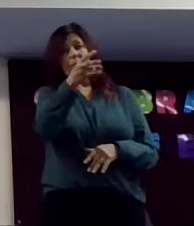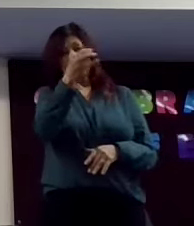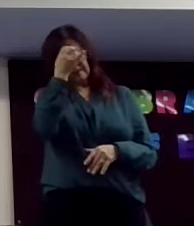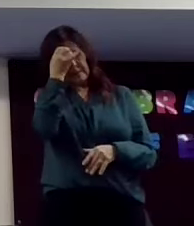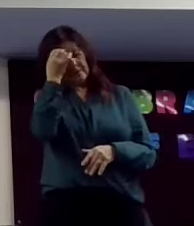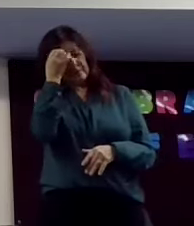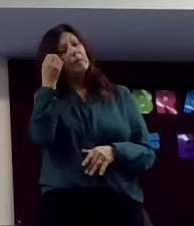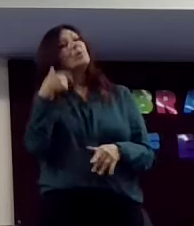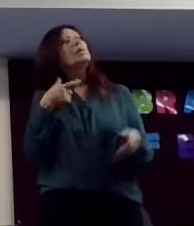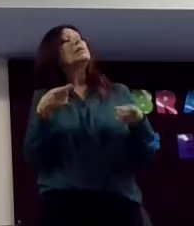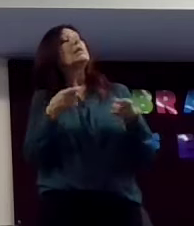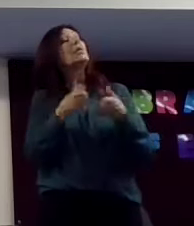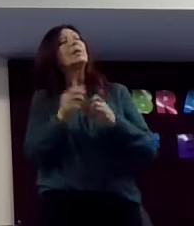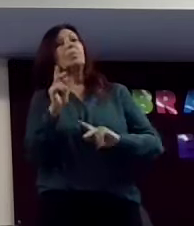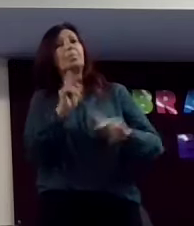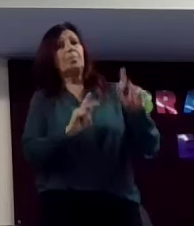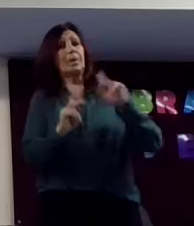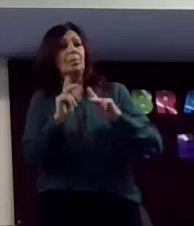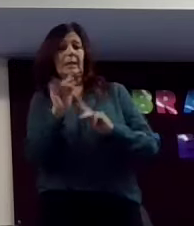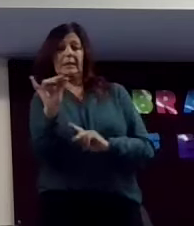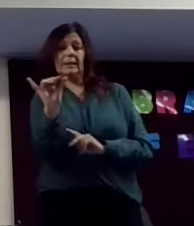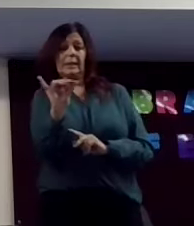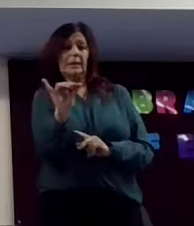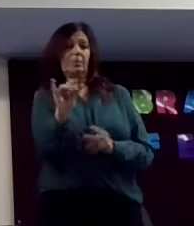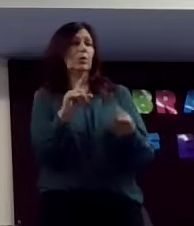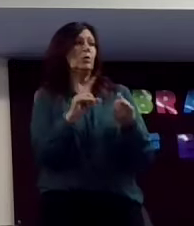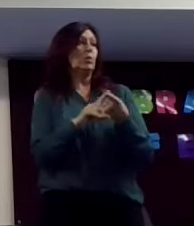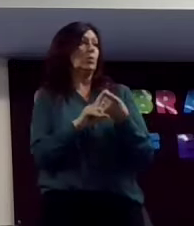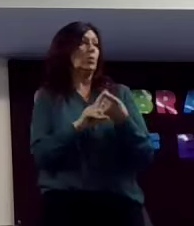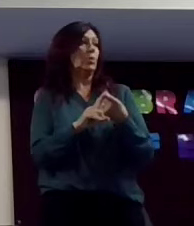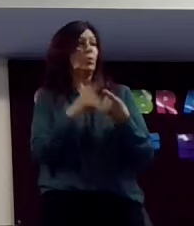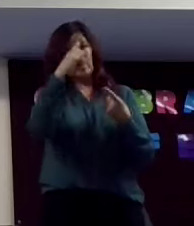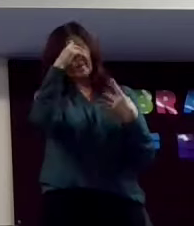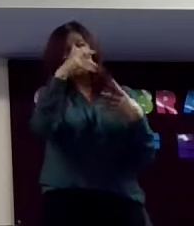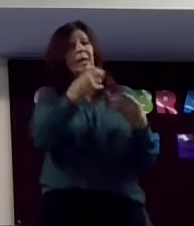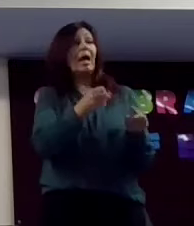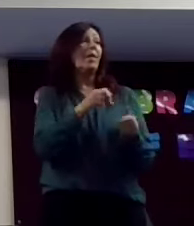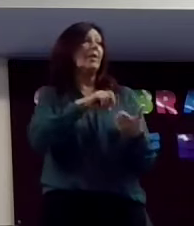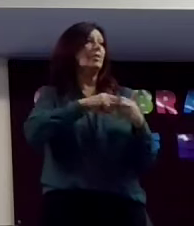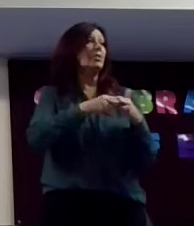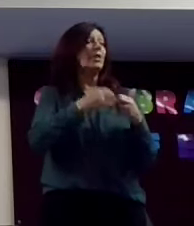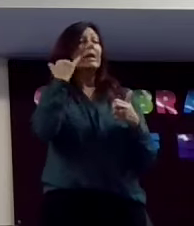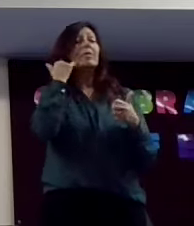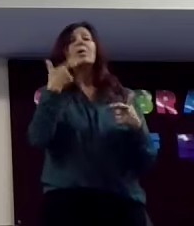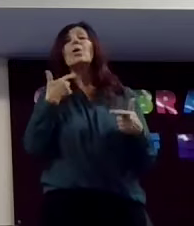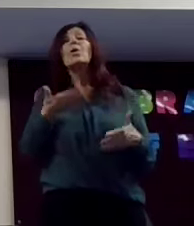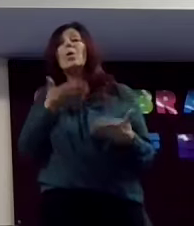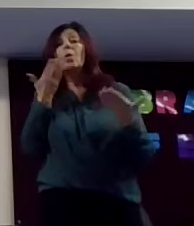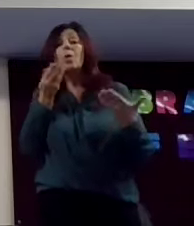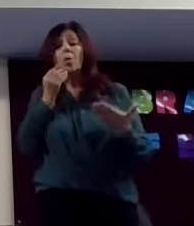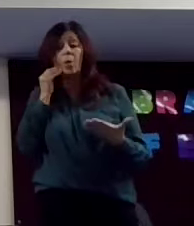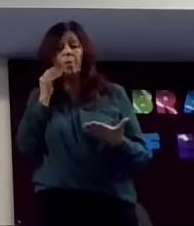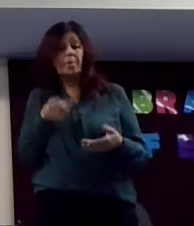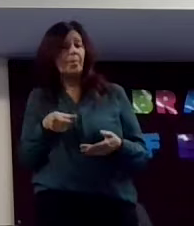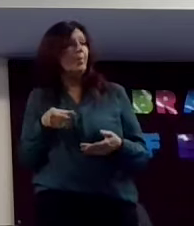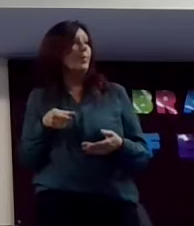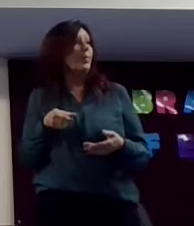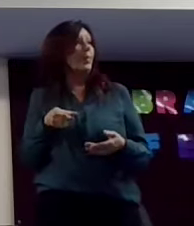We are dealing with people similar to the mental health issue. If someone's got a homeless issue and